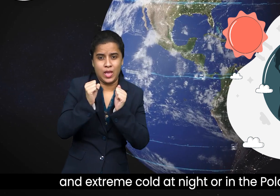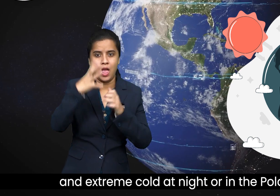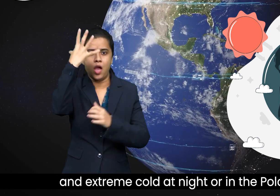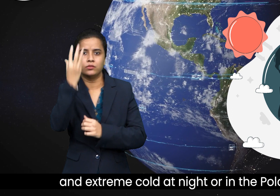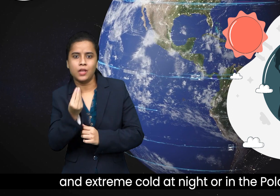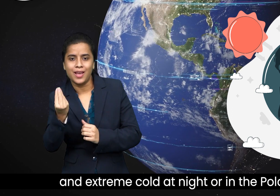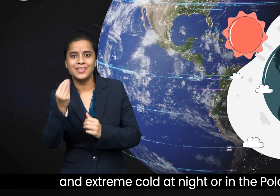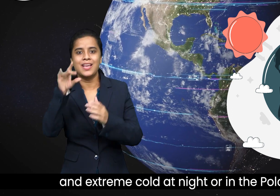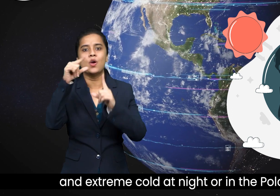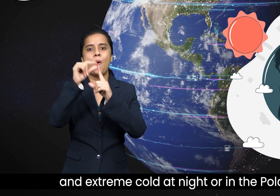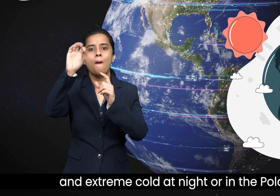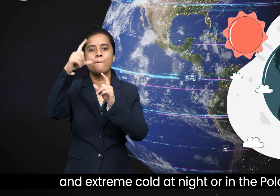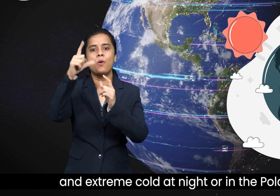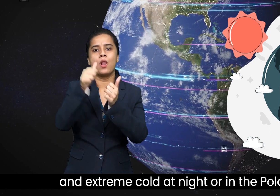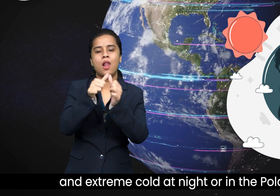regions.